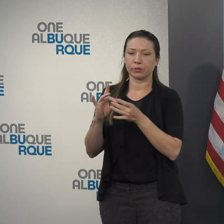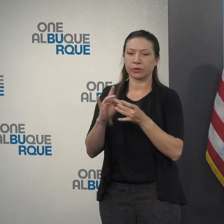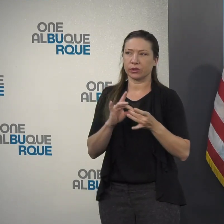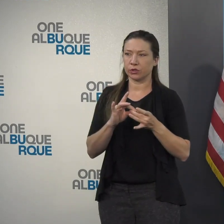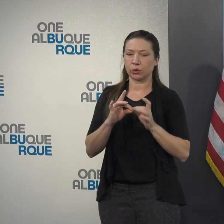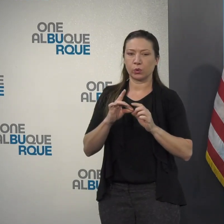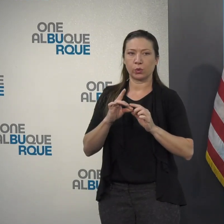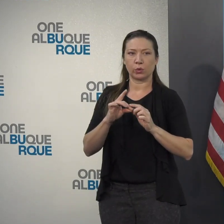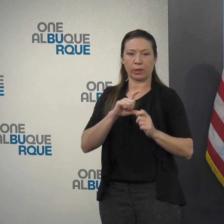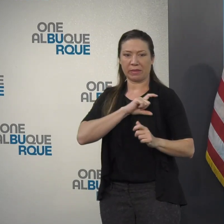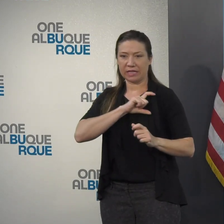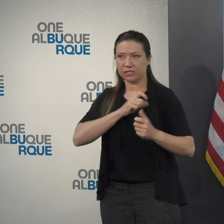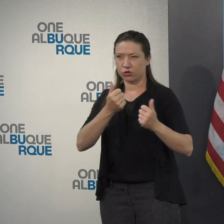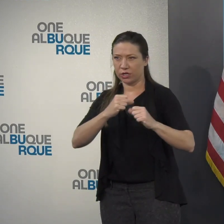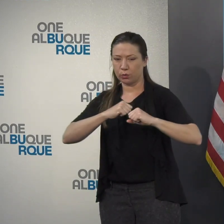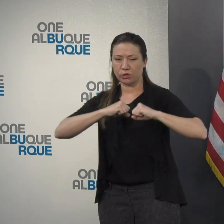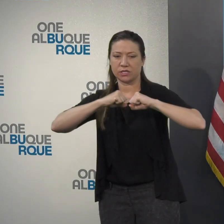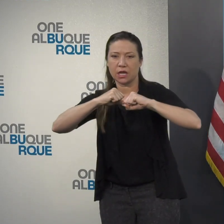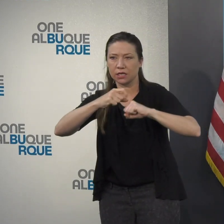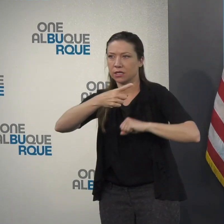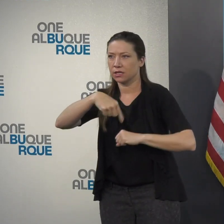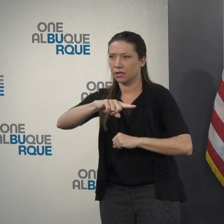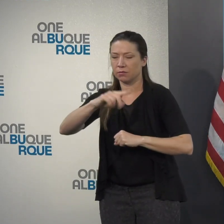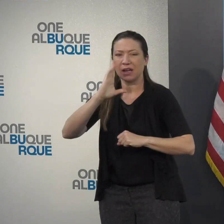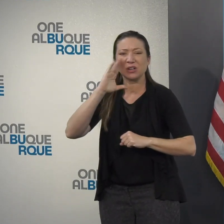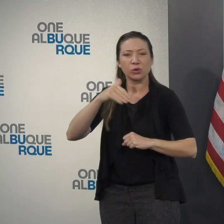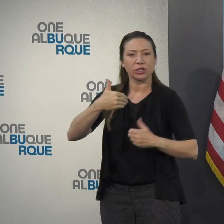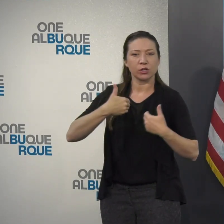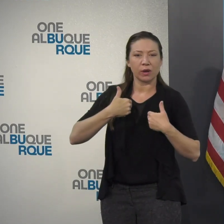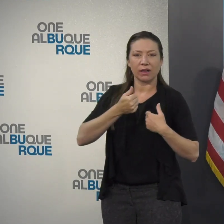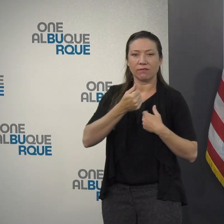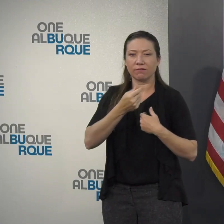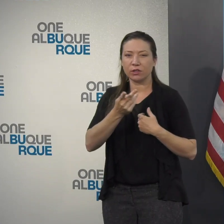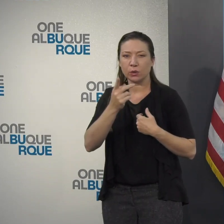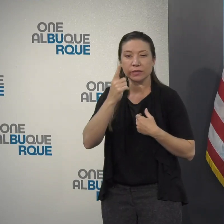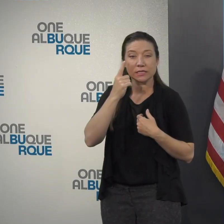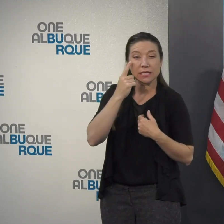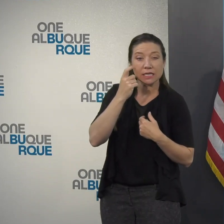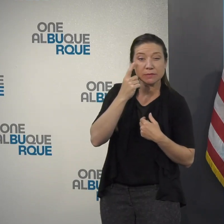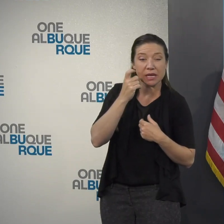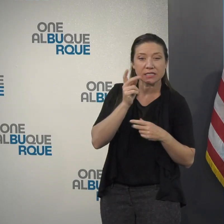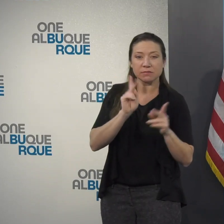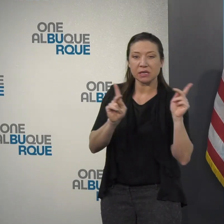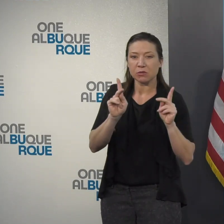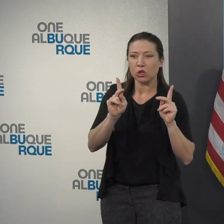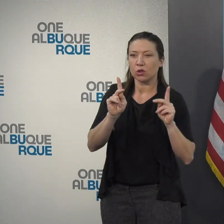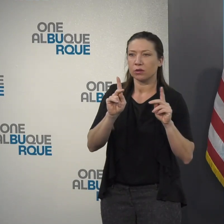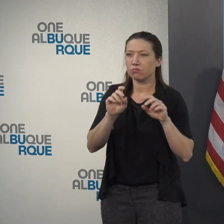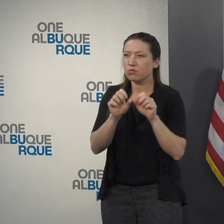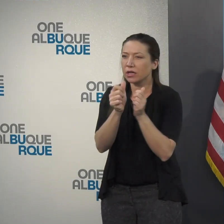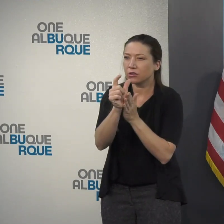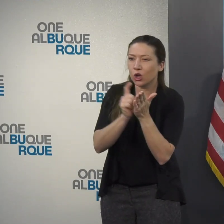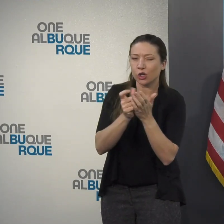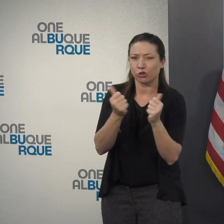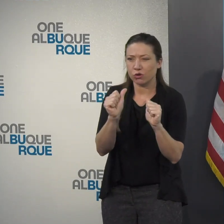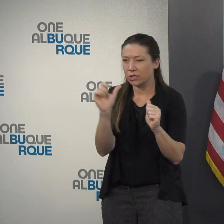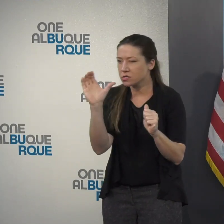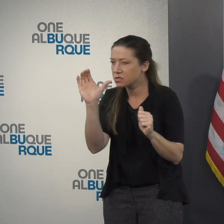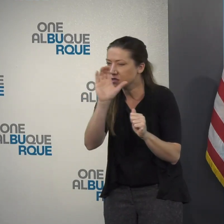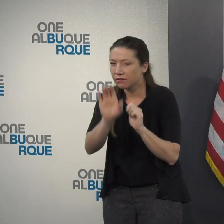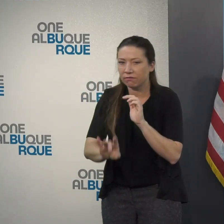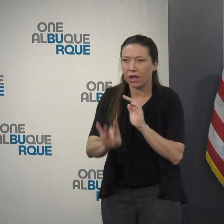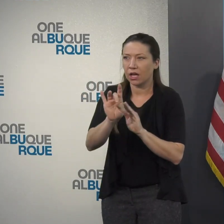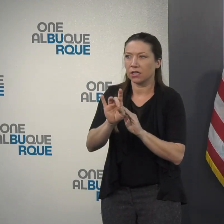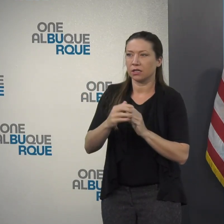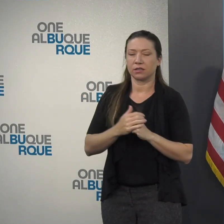protecting police, and I know you guys got a few suspects, almost 15 on one suspect. This also come after the woman